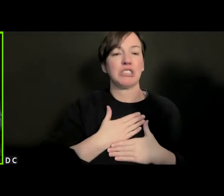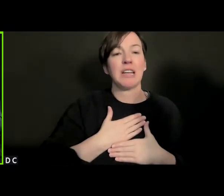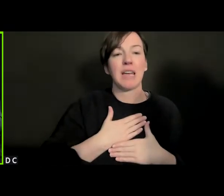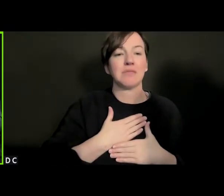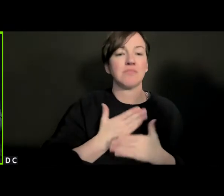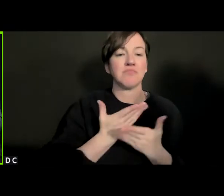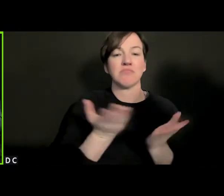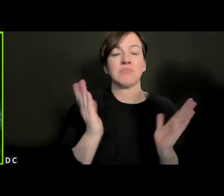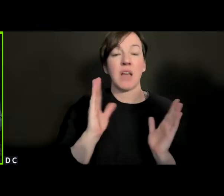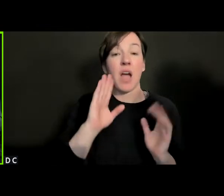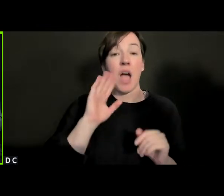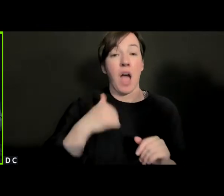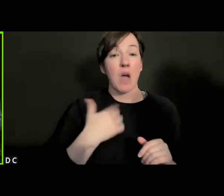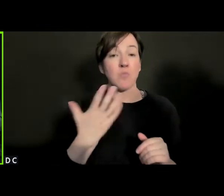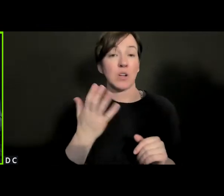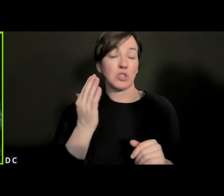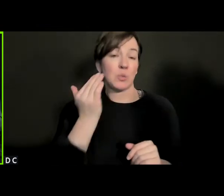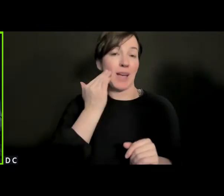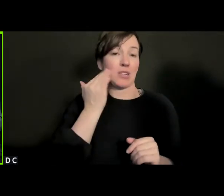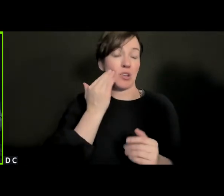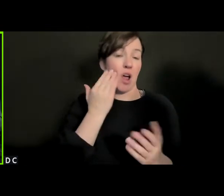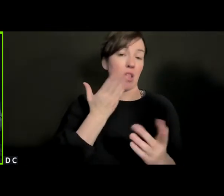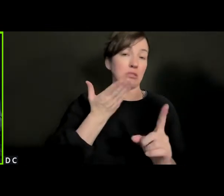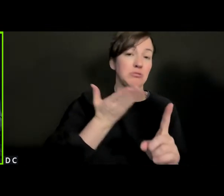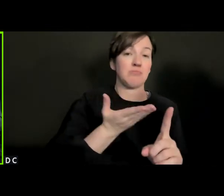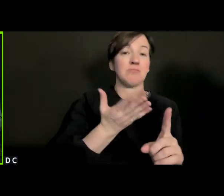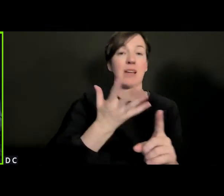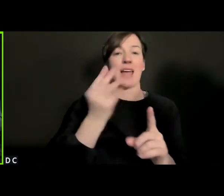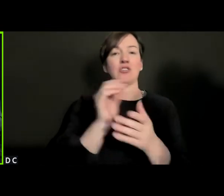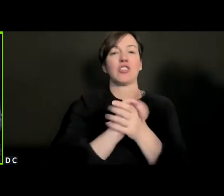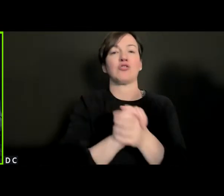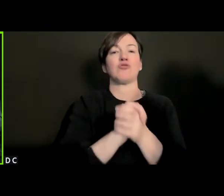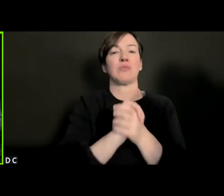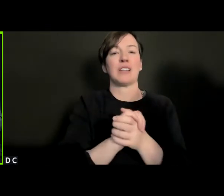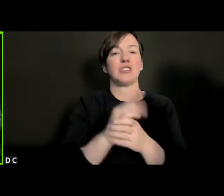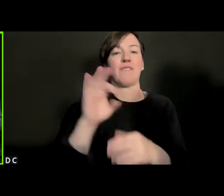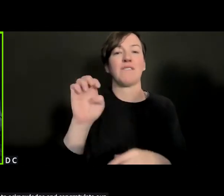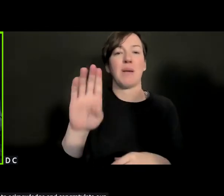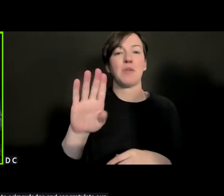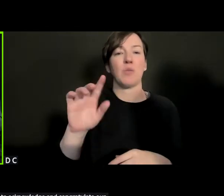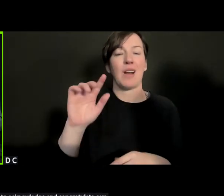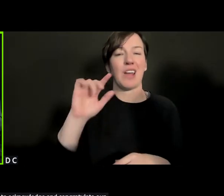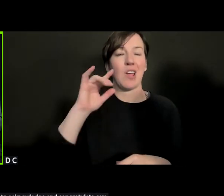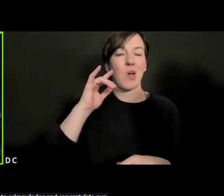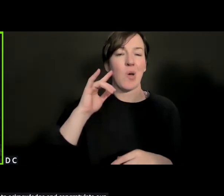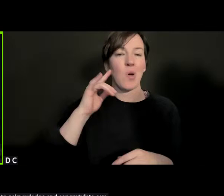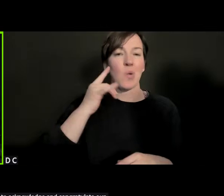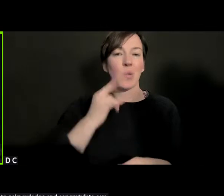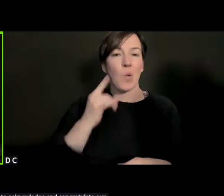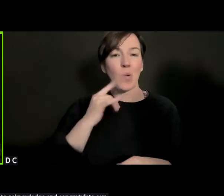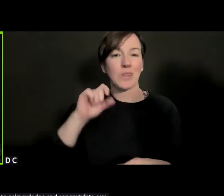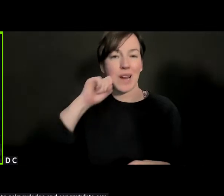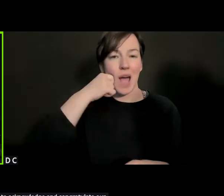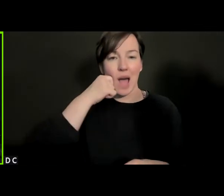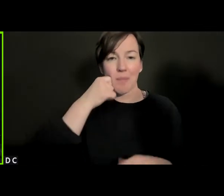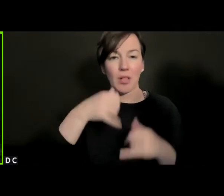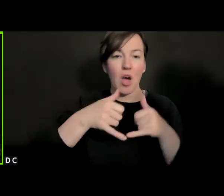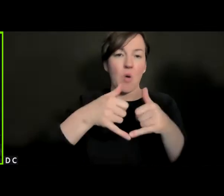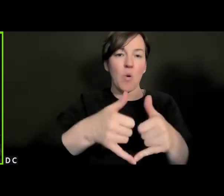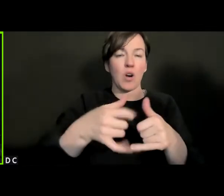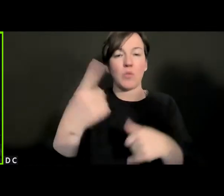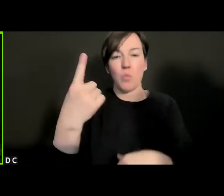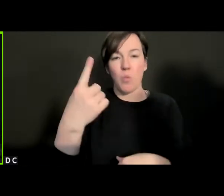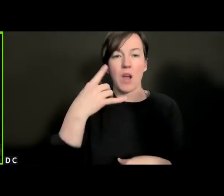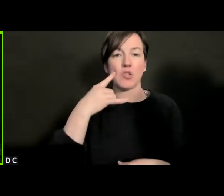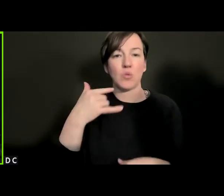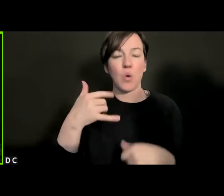to acknowledge and congratulate our February Golden Apple Award winner this month. We awarded one Golden Apple